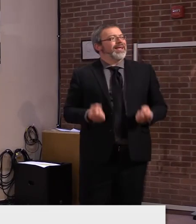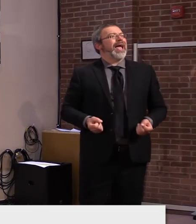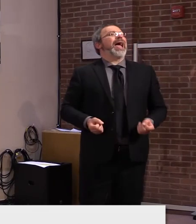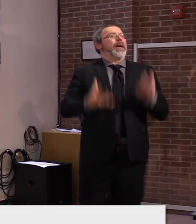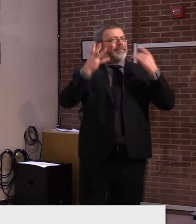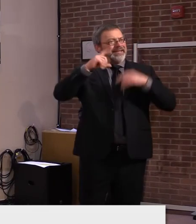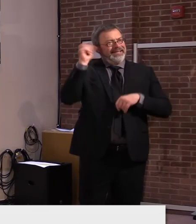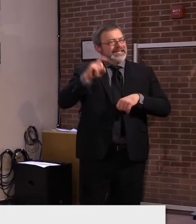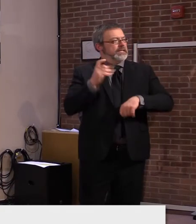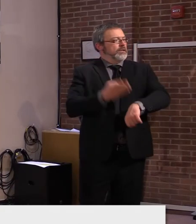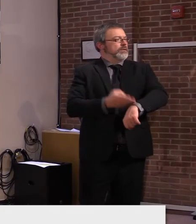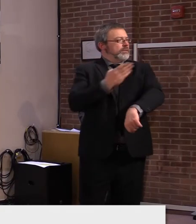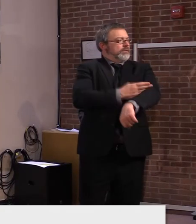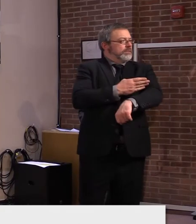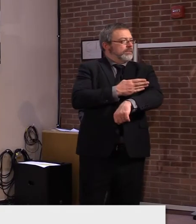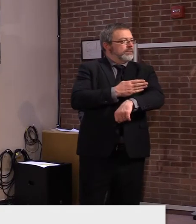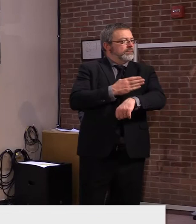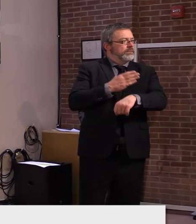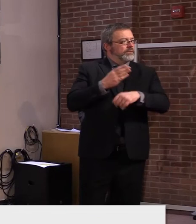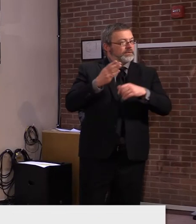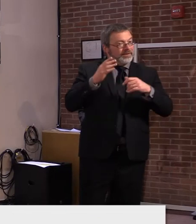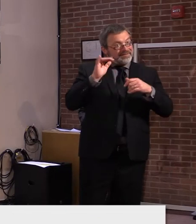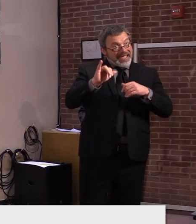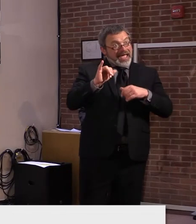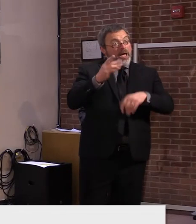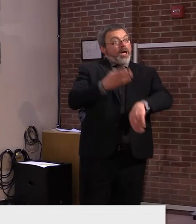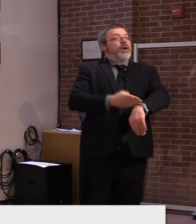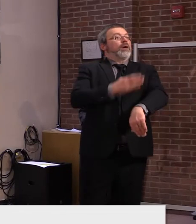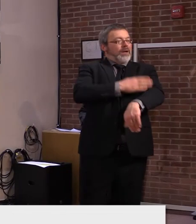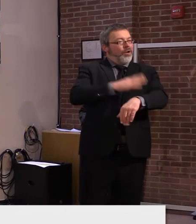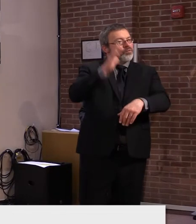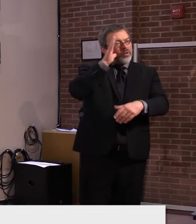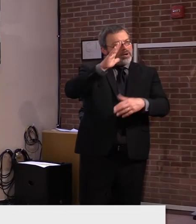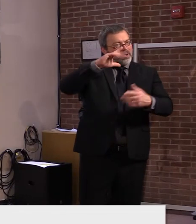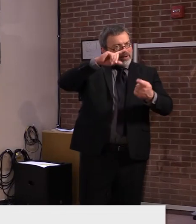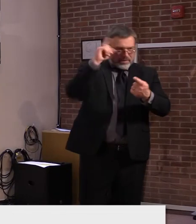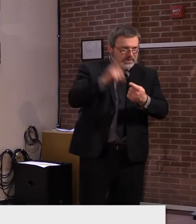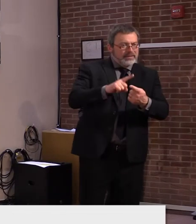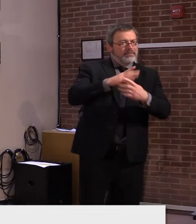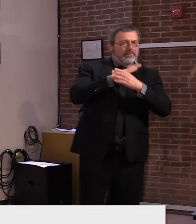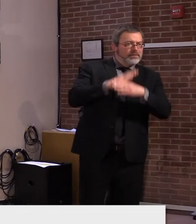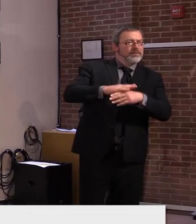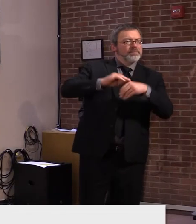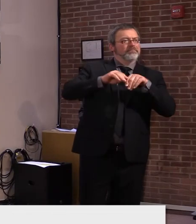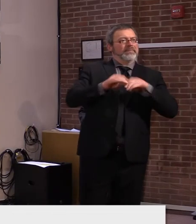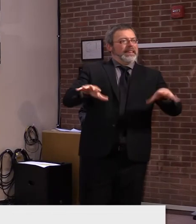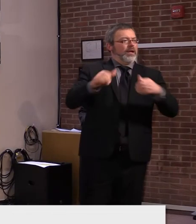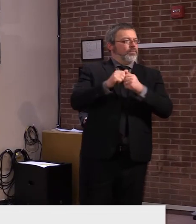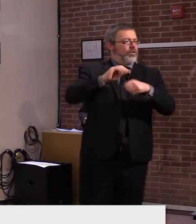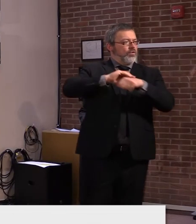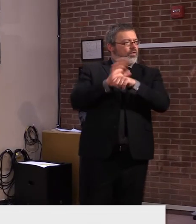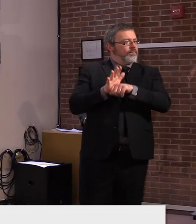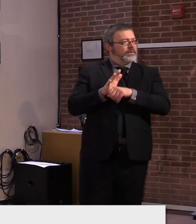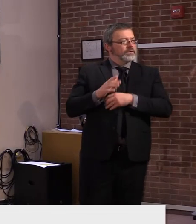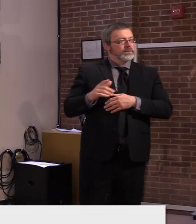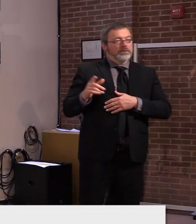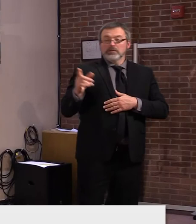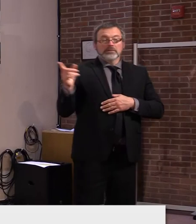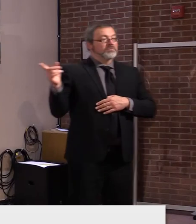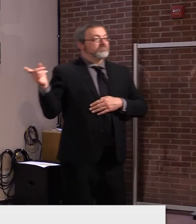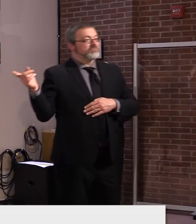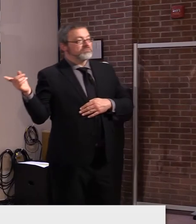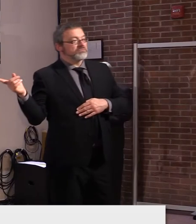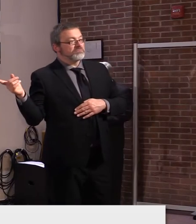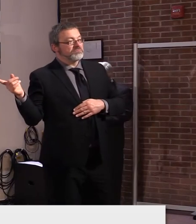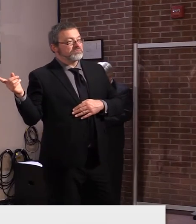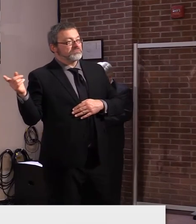we've broken, under Act 72, we've broken this into two phases. The inventory phase, we're trying to get done in anticipation of this year's legislative session coming